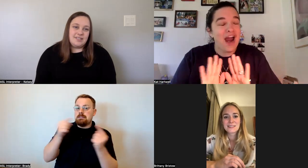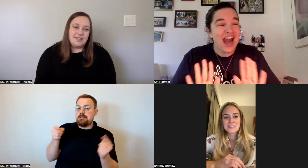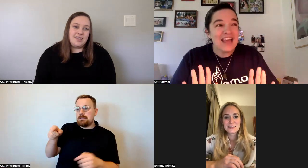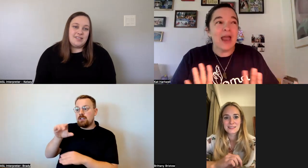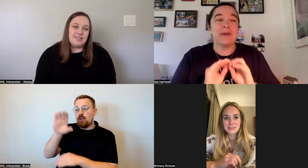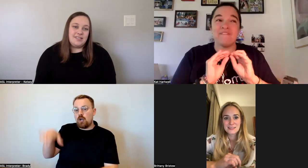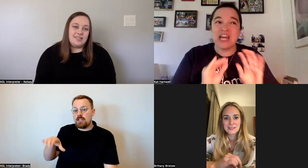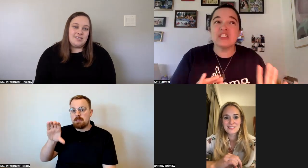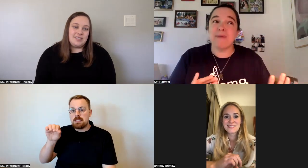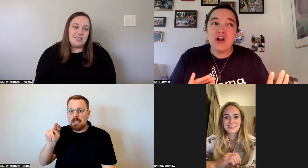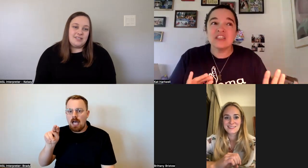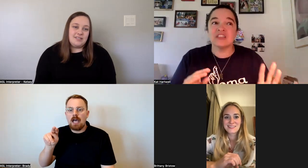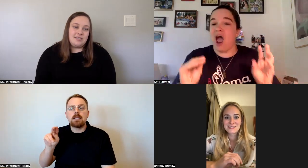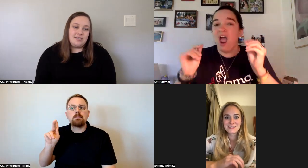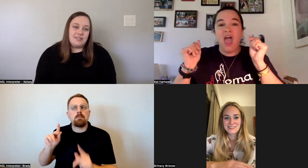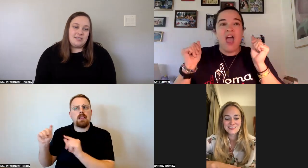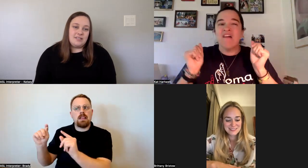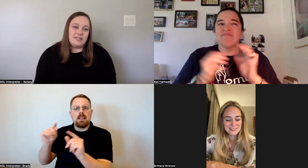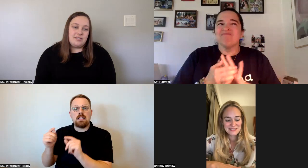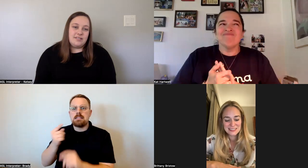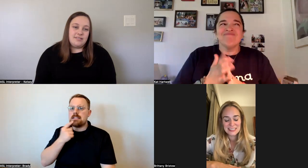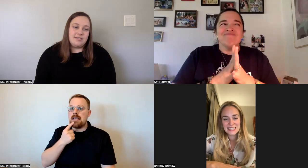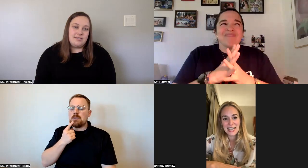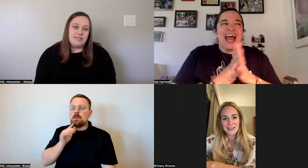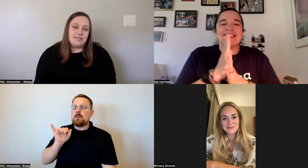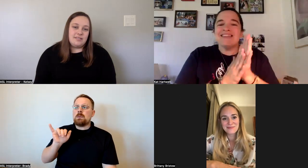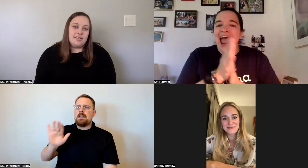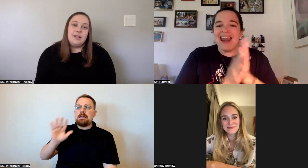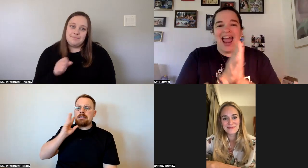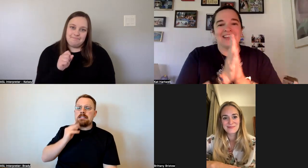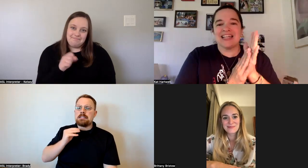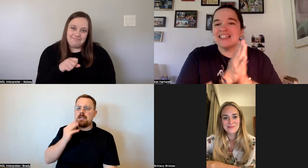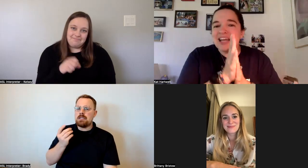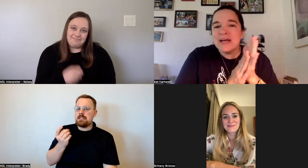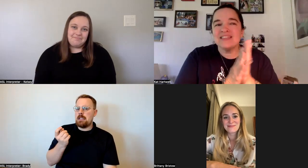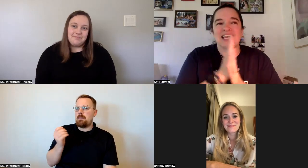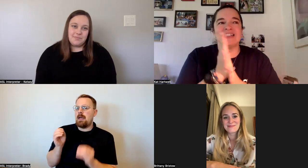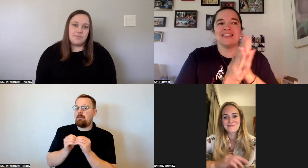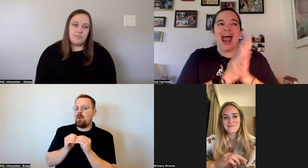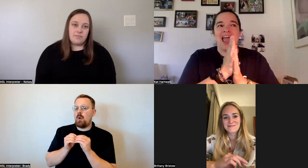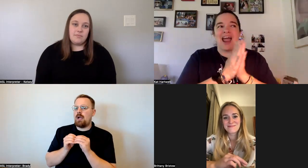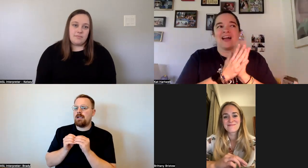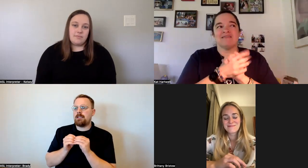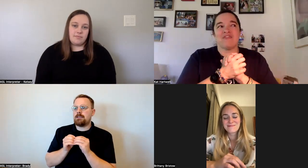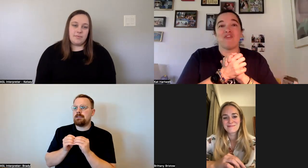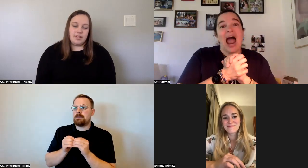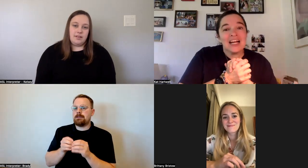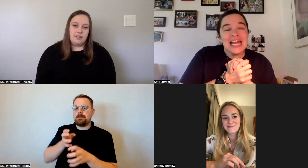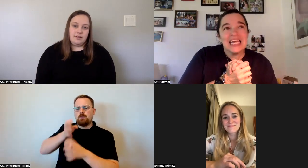gone there or anything, but I've experienced that Yeah. it's not as intimate. It's not